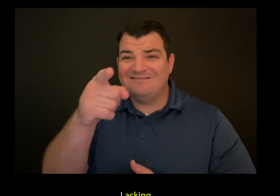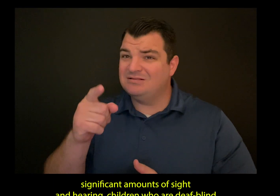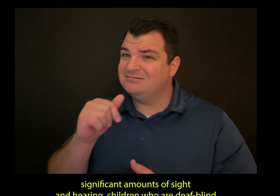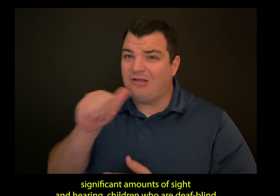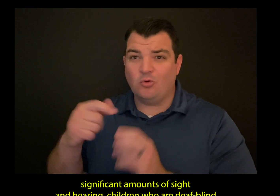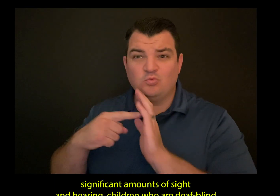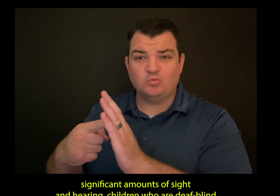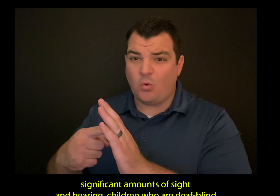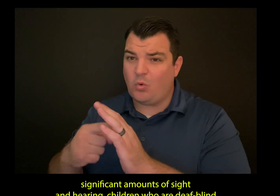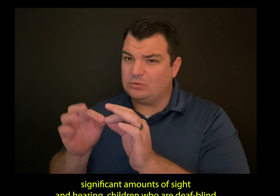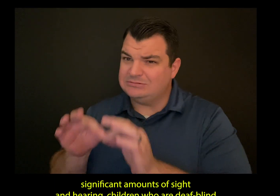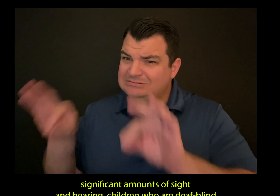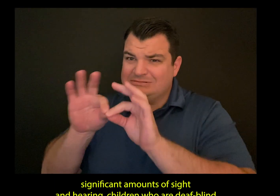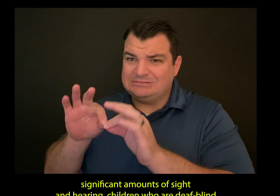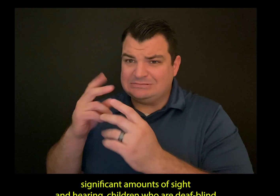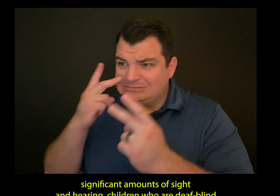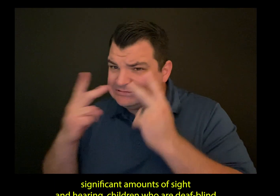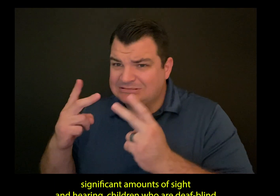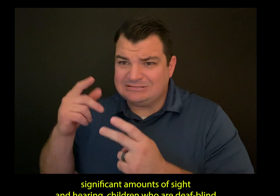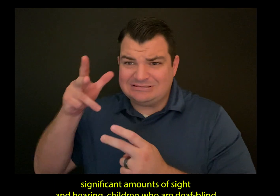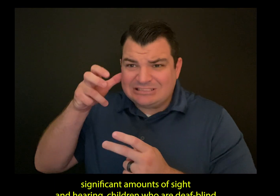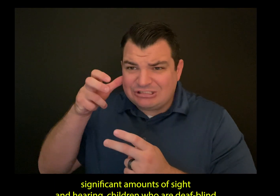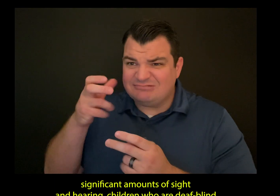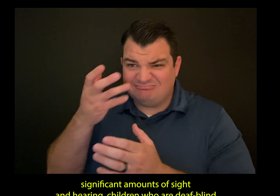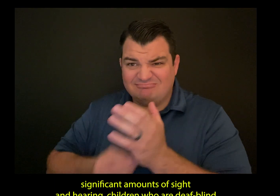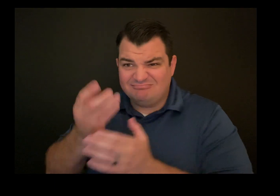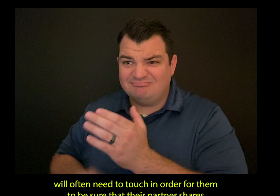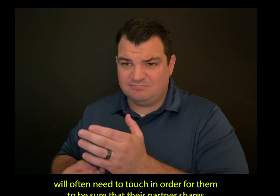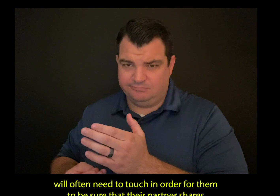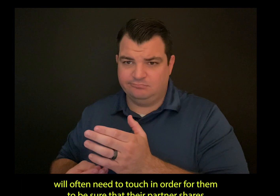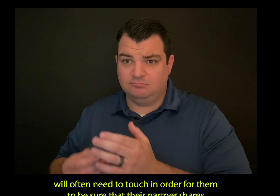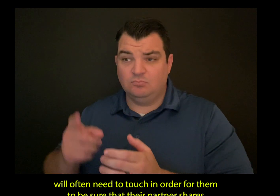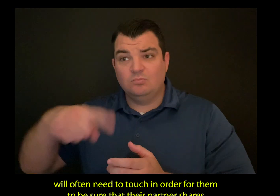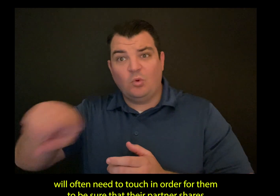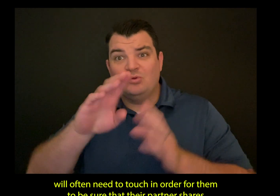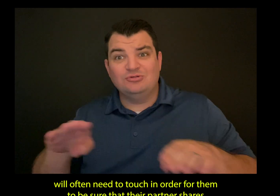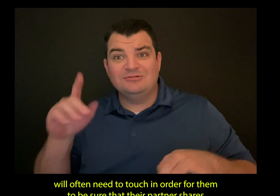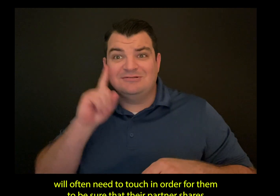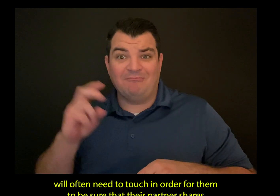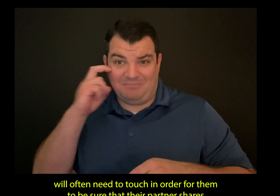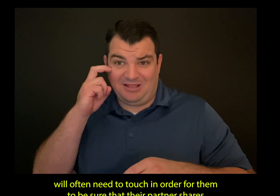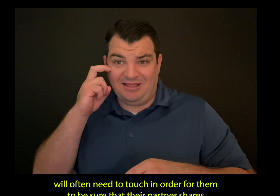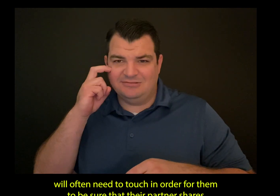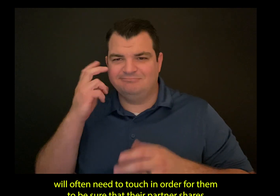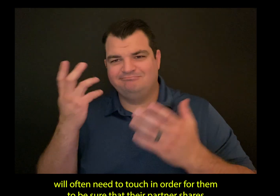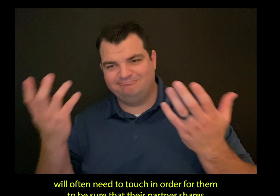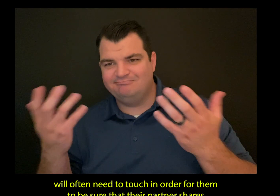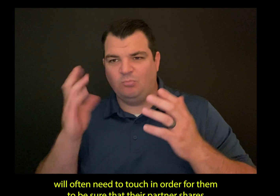Lacking significant amounts of sight and hearing, children who are deafblind will often need to touch in order for them to be sure that their partner